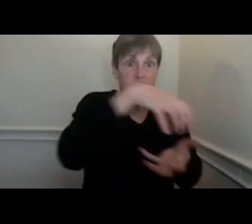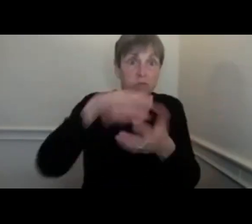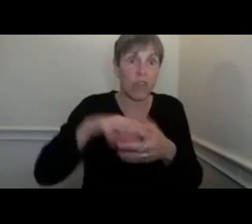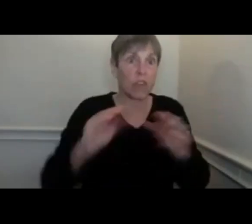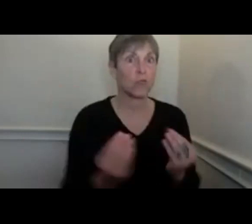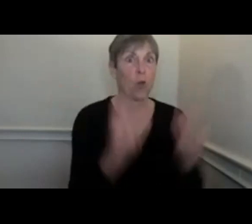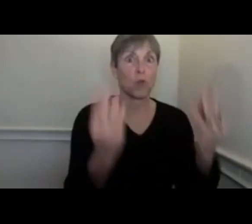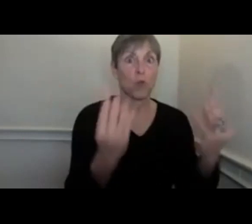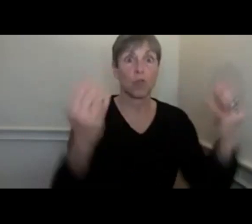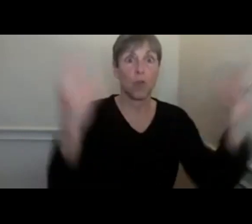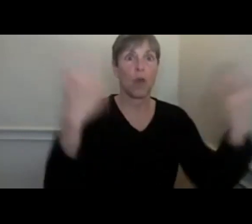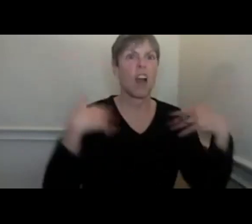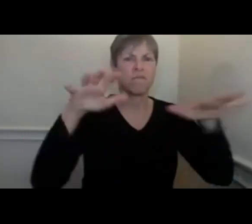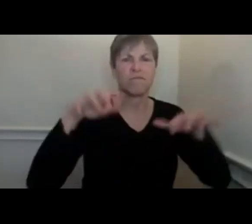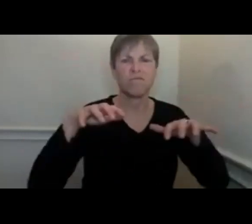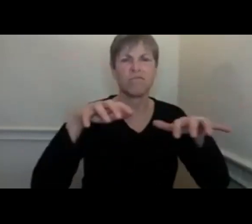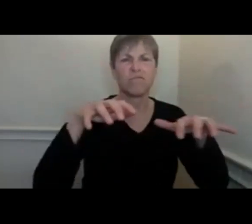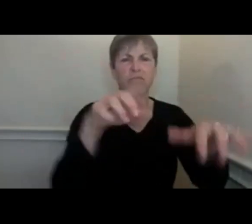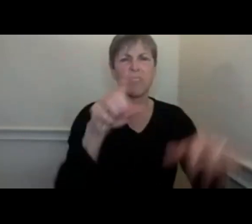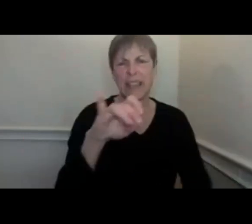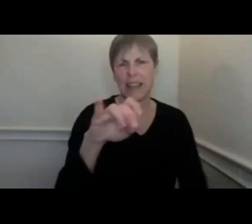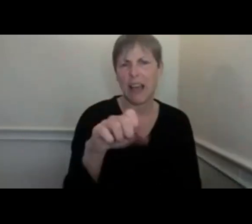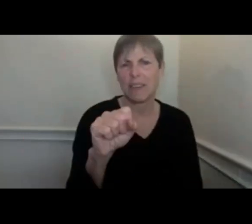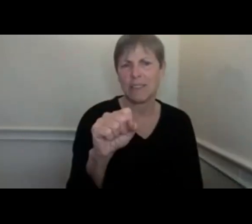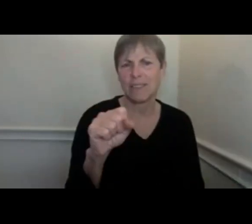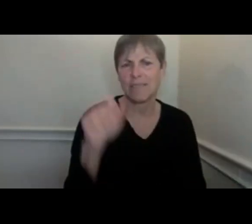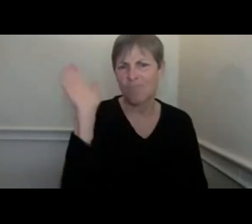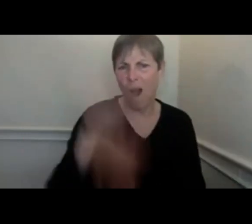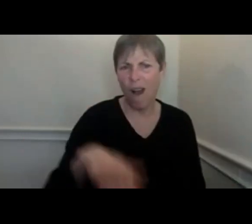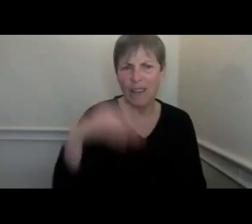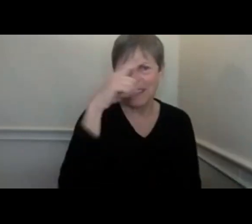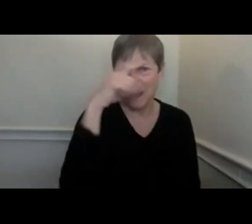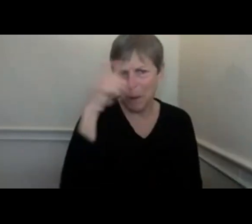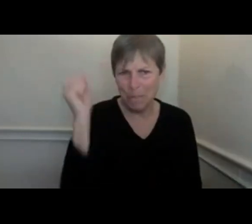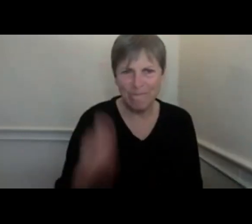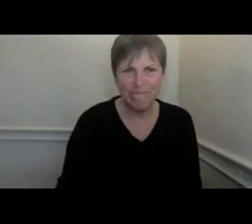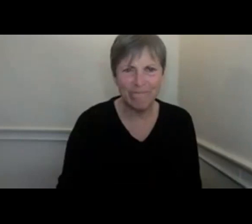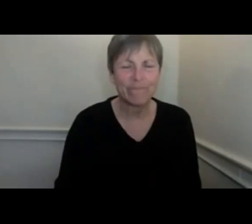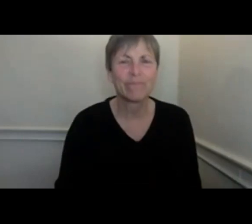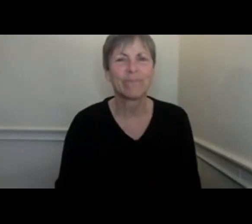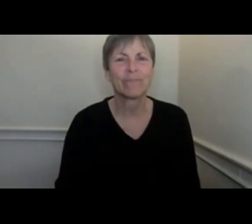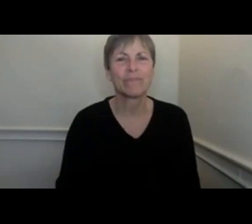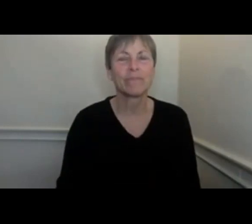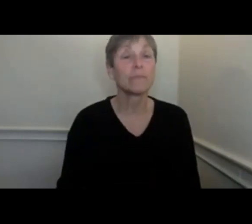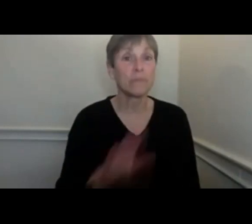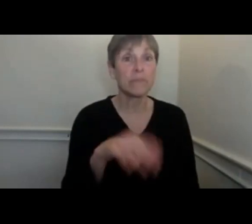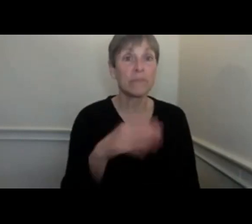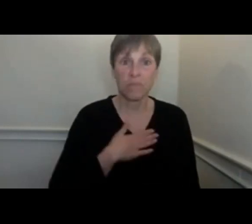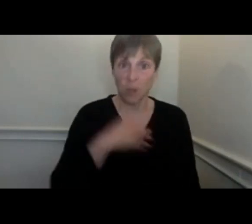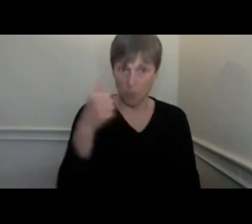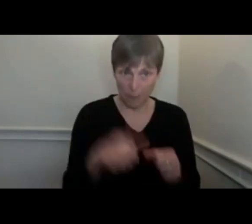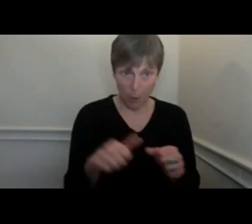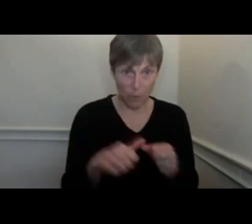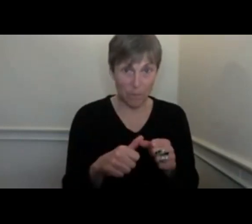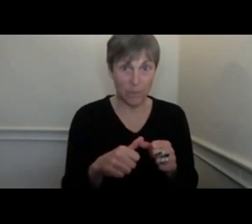you will have that many more just coming up after them. And also, keep in mind that your